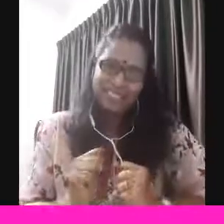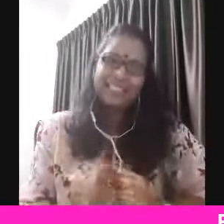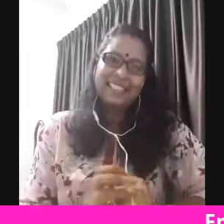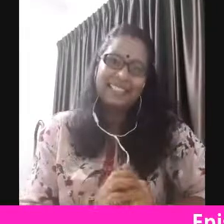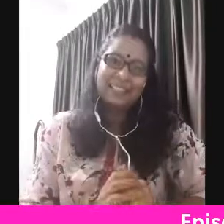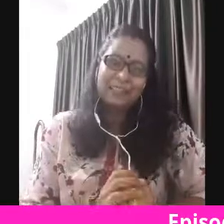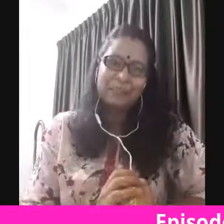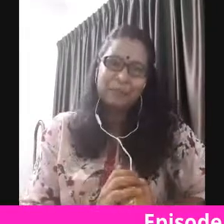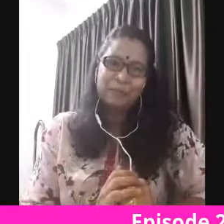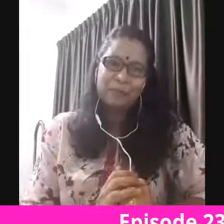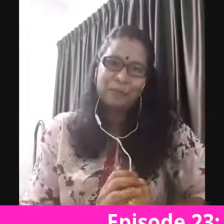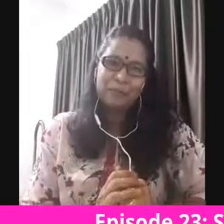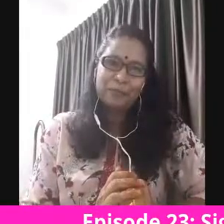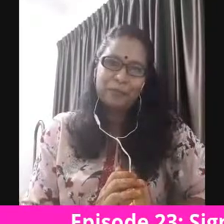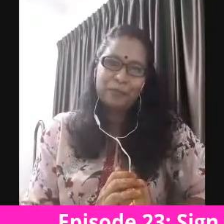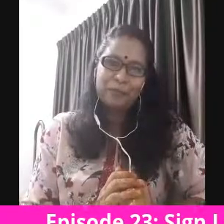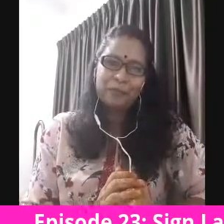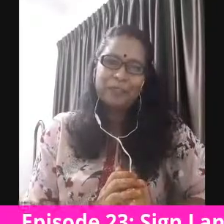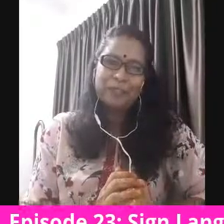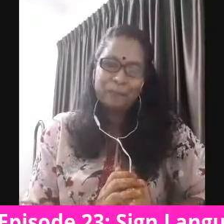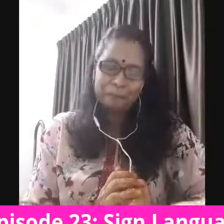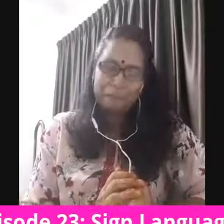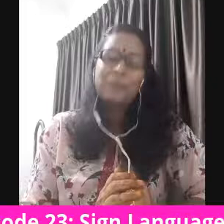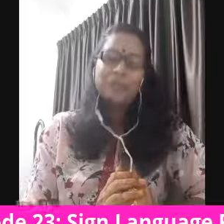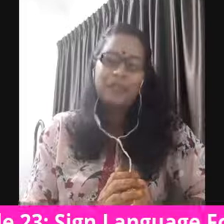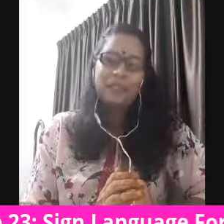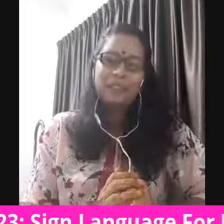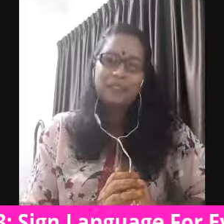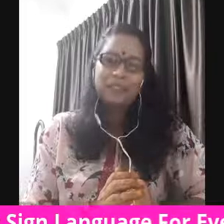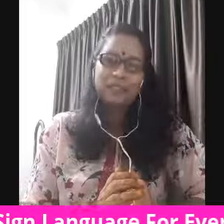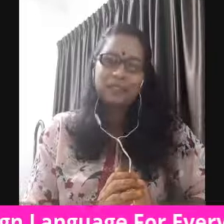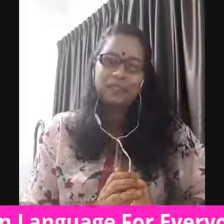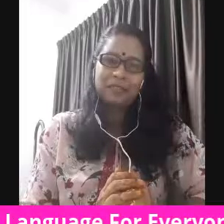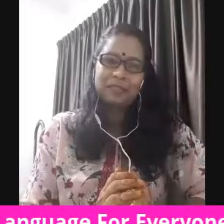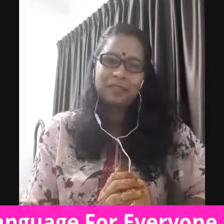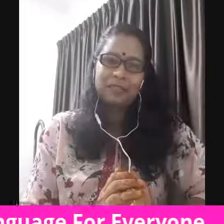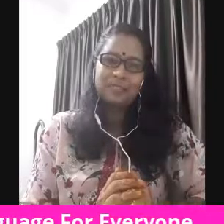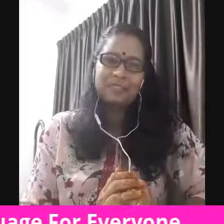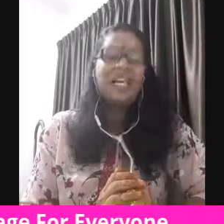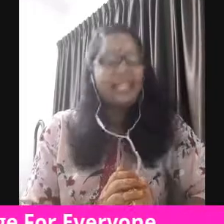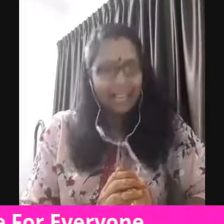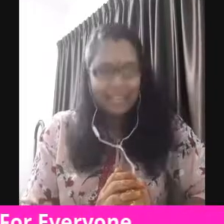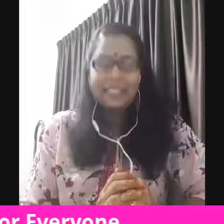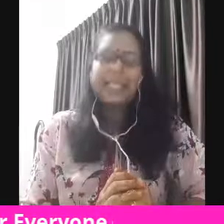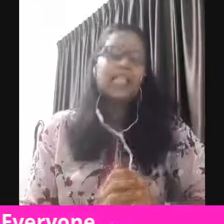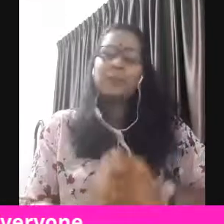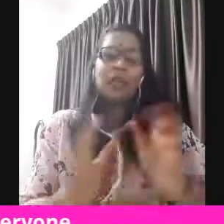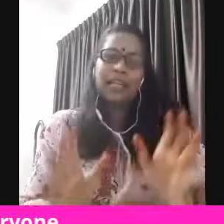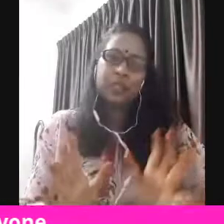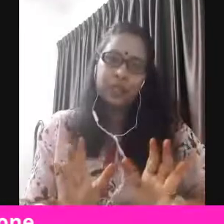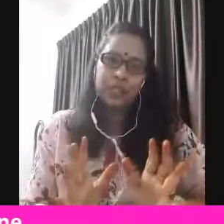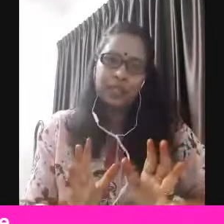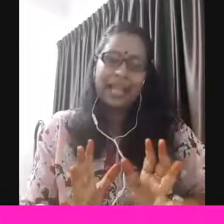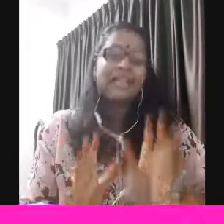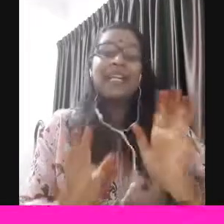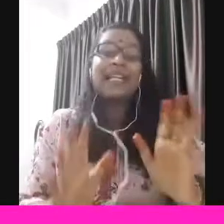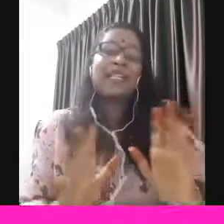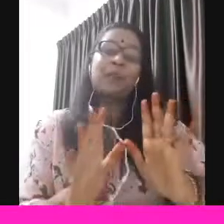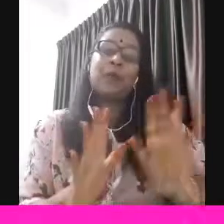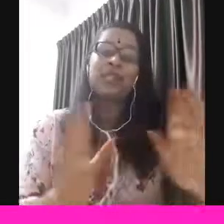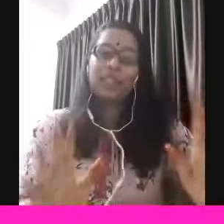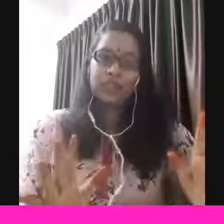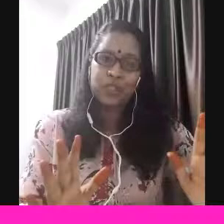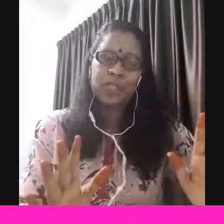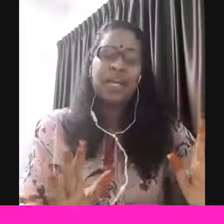language. Okay. Okay. That's Oh, news, really. okay. I So it's just like a thought that was that slang. nice. Yeah, it's like a Yes. spoken language, exactly